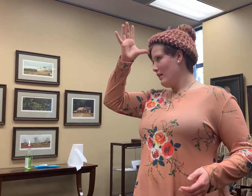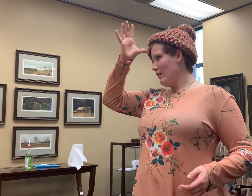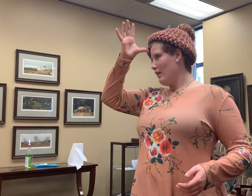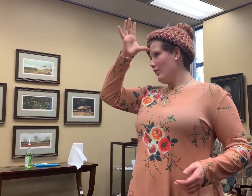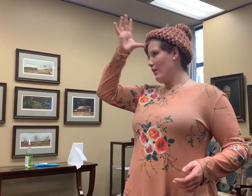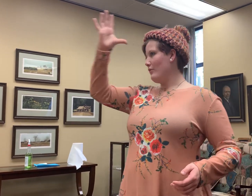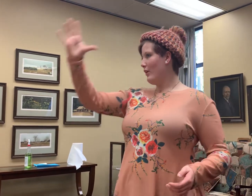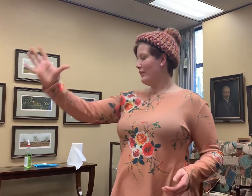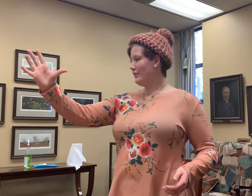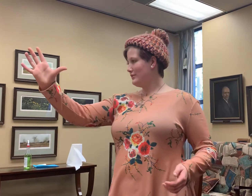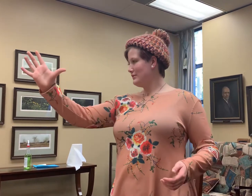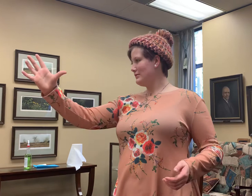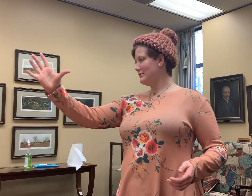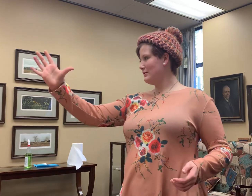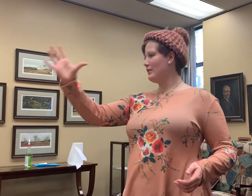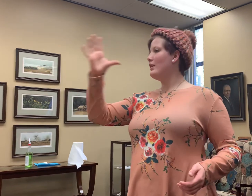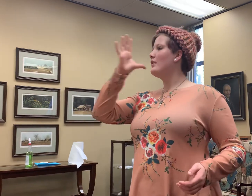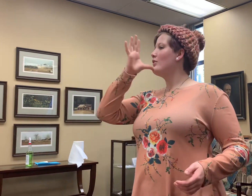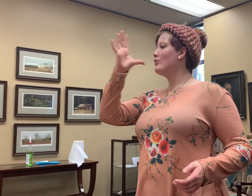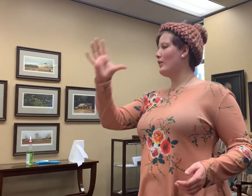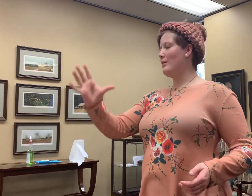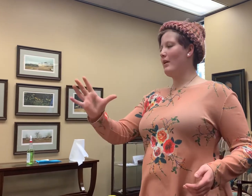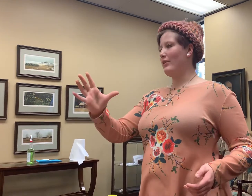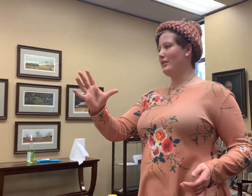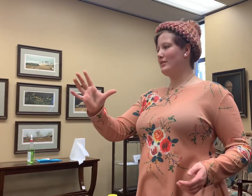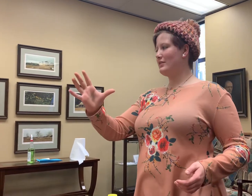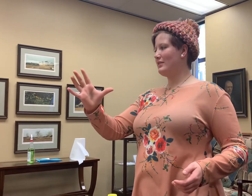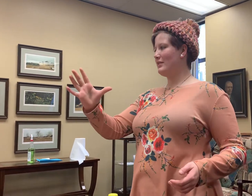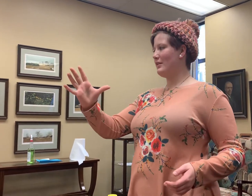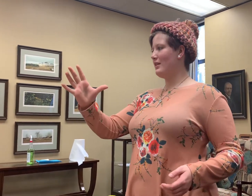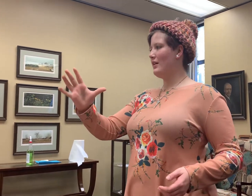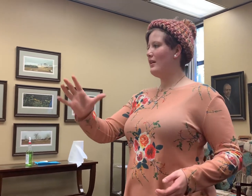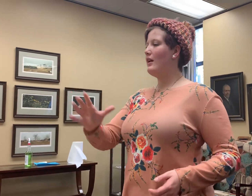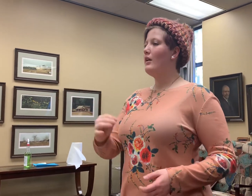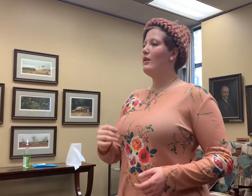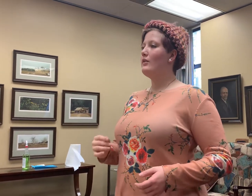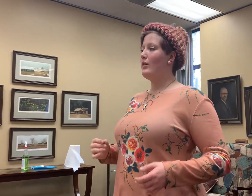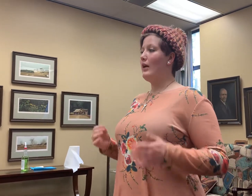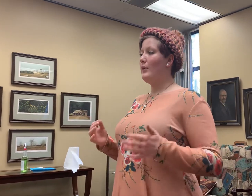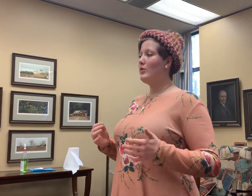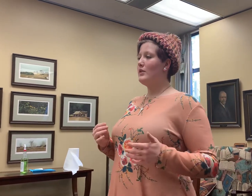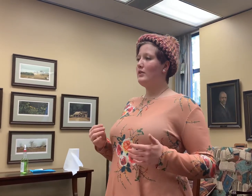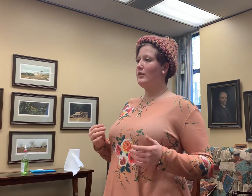and grandfather, and grandmother. So now we're going to learn